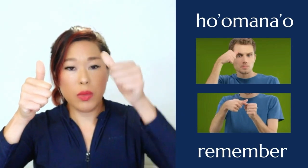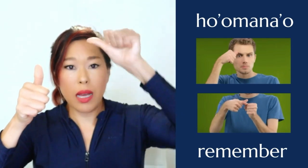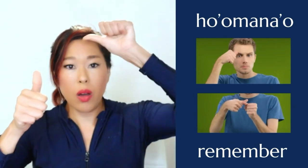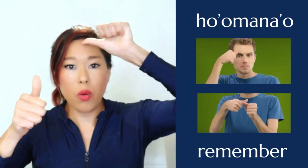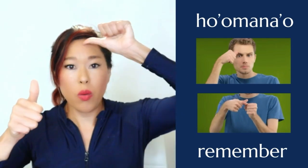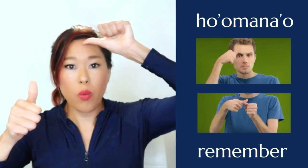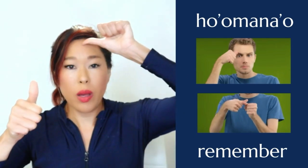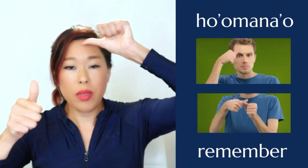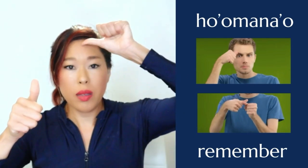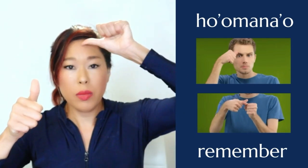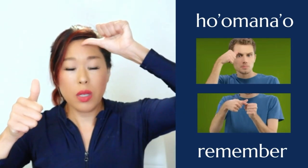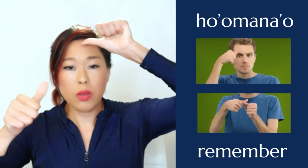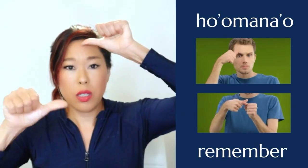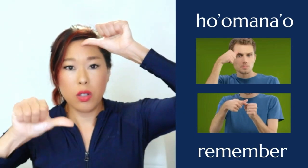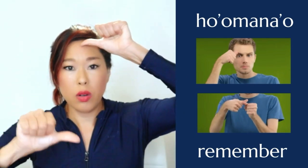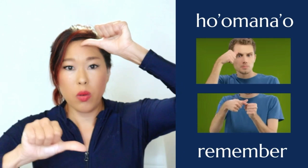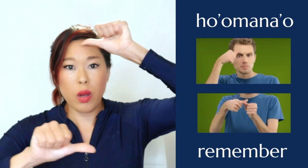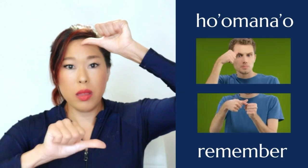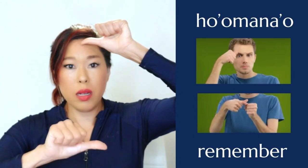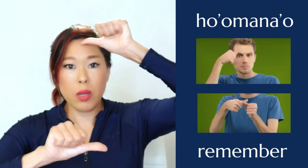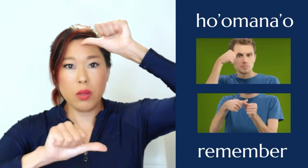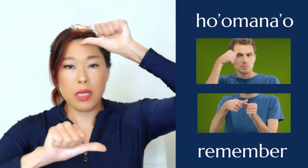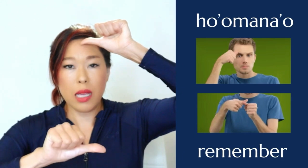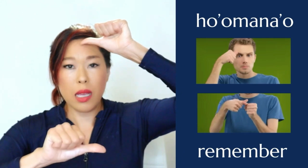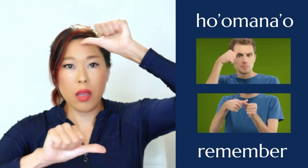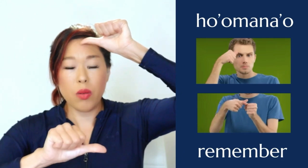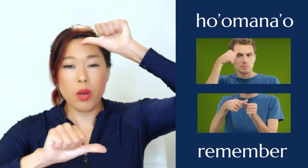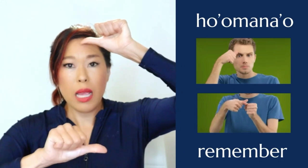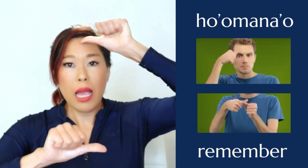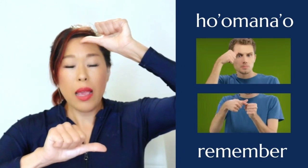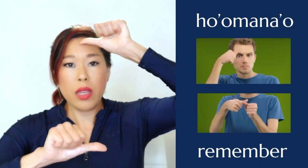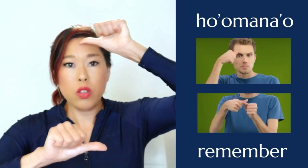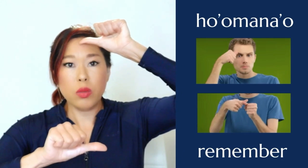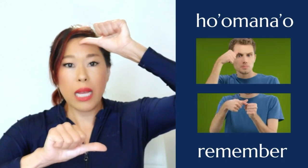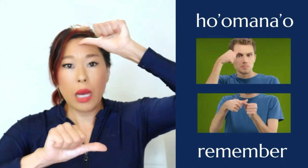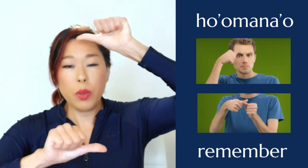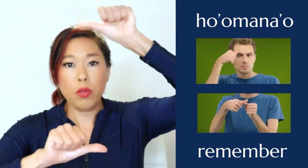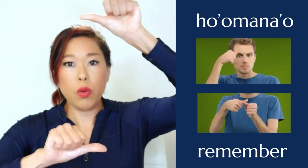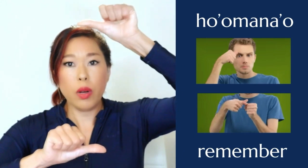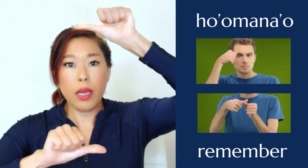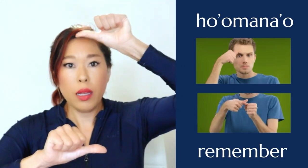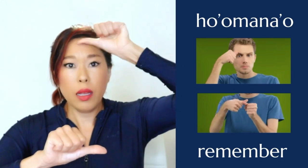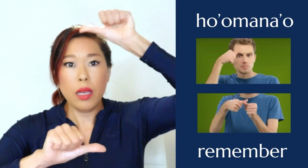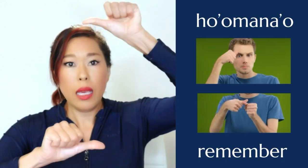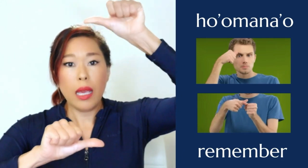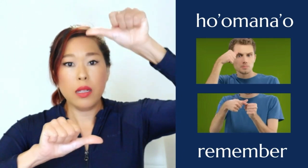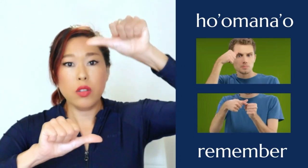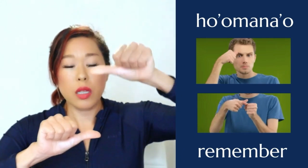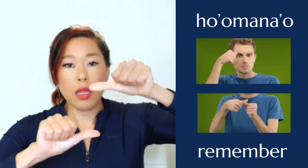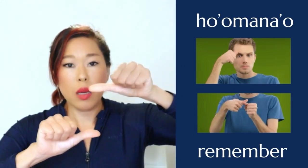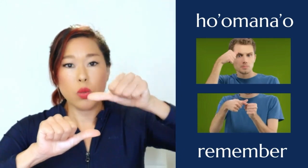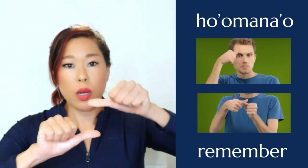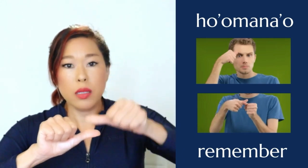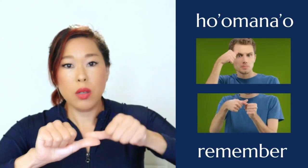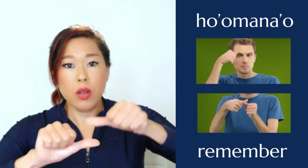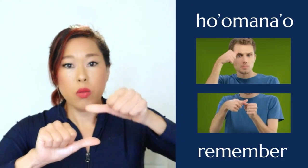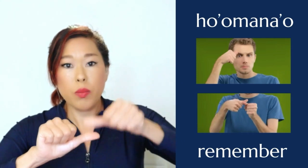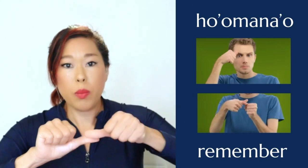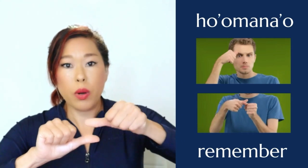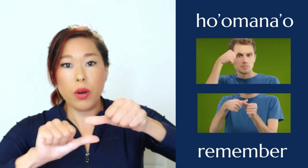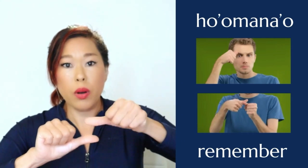two thumbs out, one thumb goes here, one thumb goes down, and then you tap your forehead and your thumb